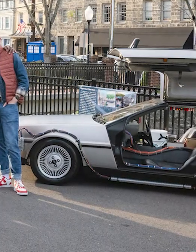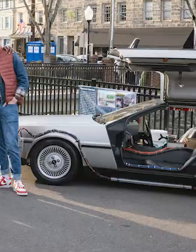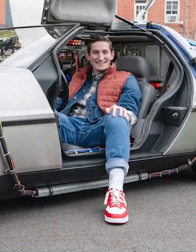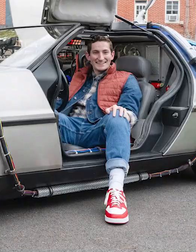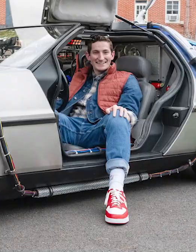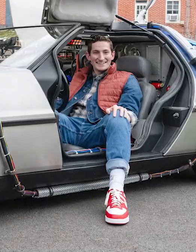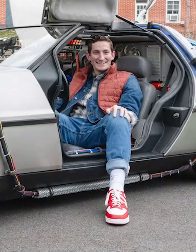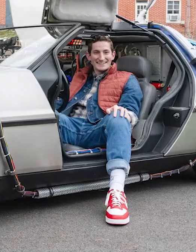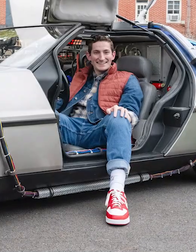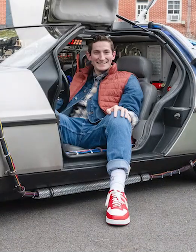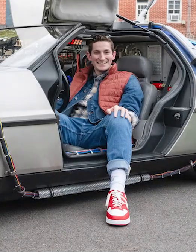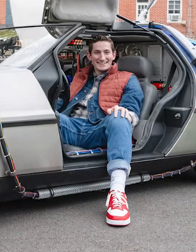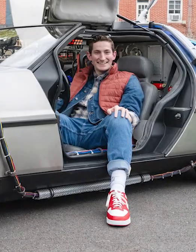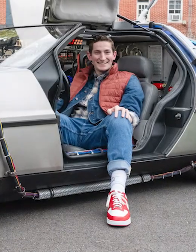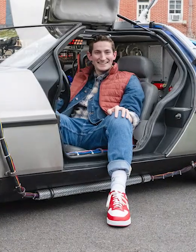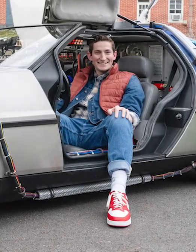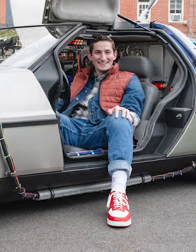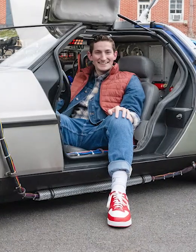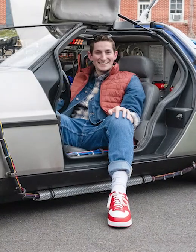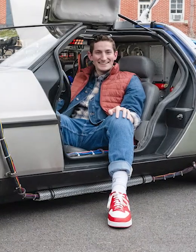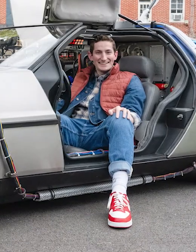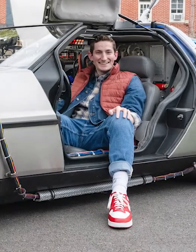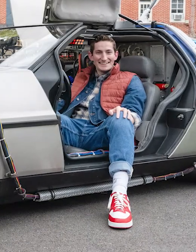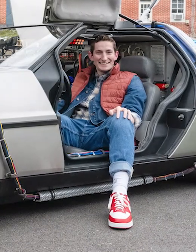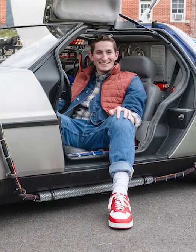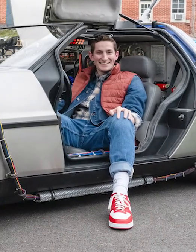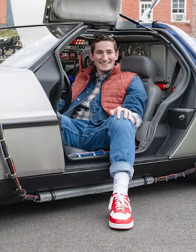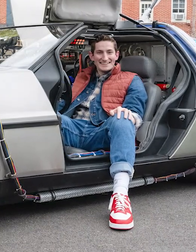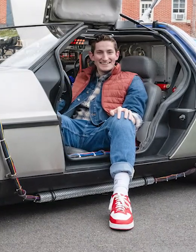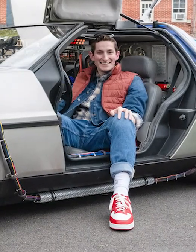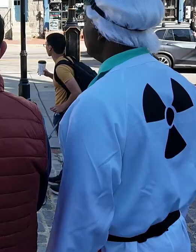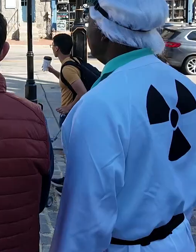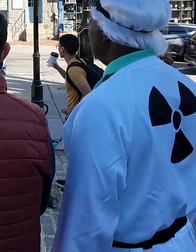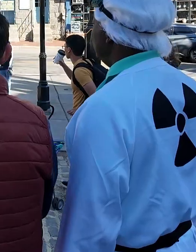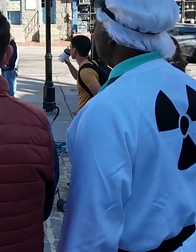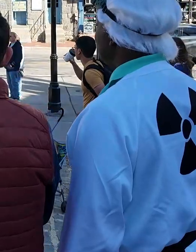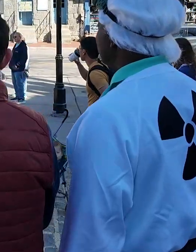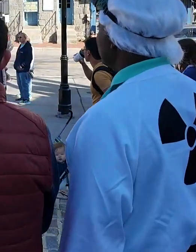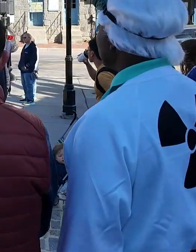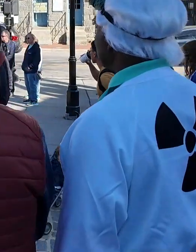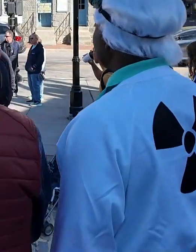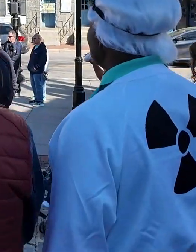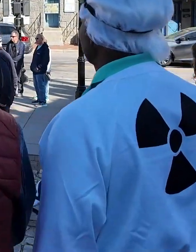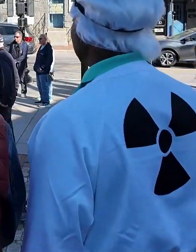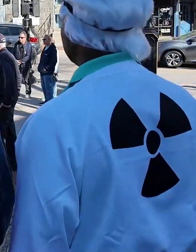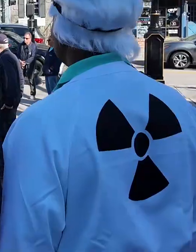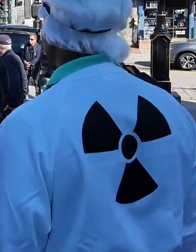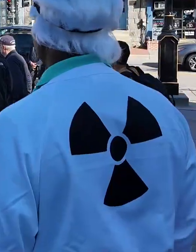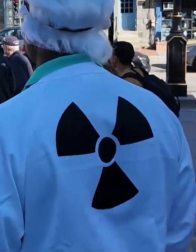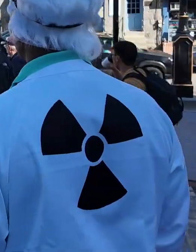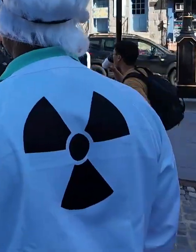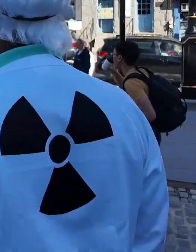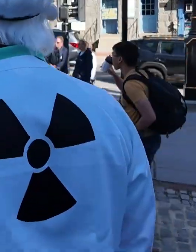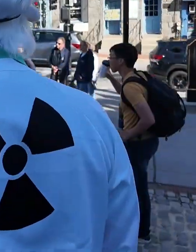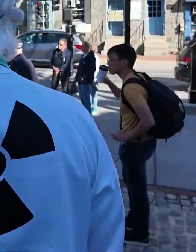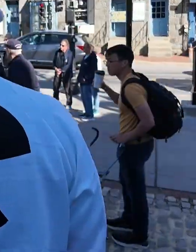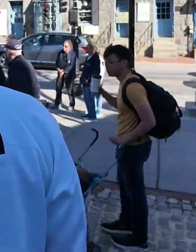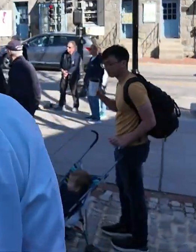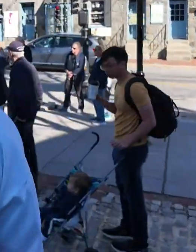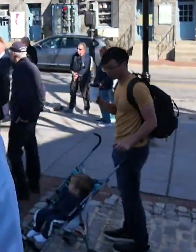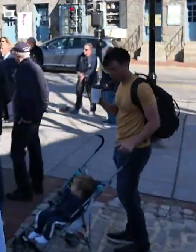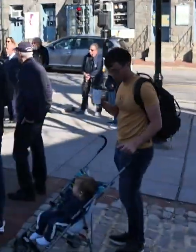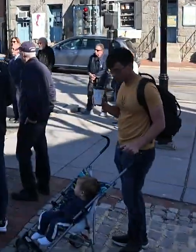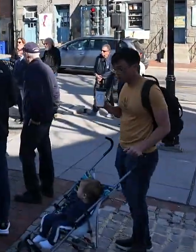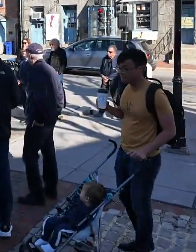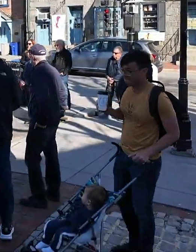Marty McFly. And today I'm really, really excited to say that we have Doc Brown joining us. But one of the fun